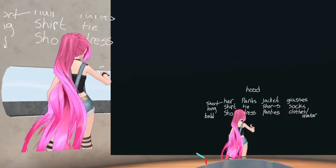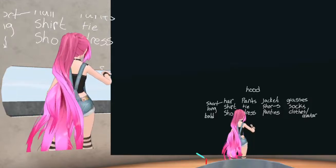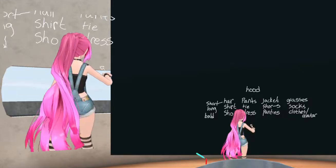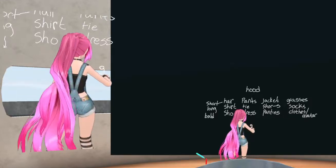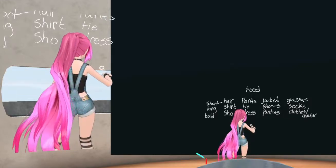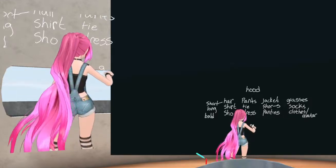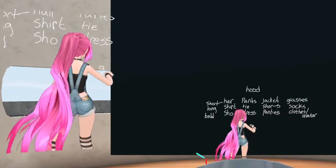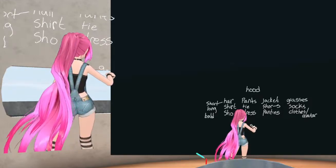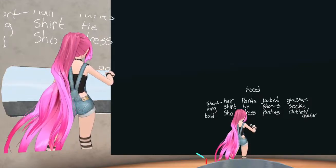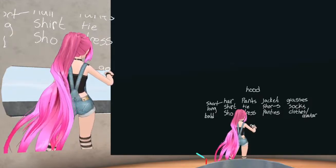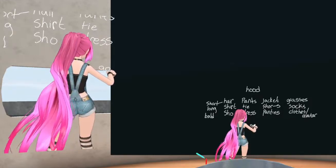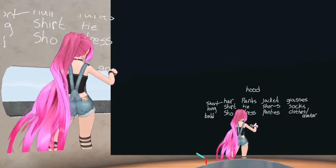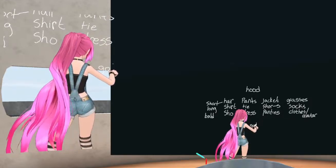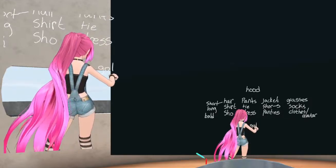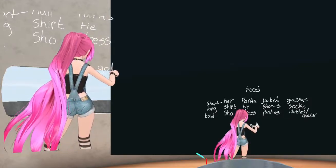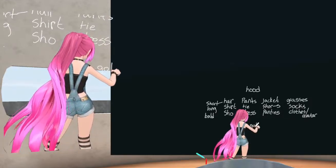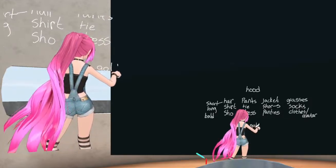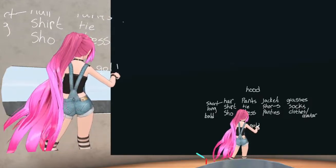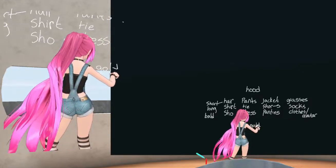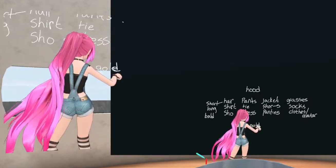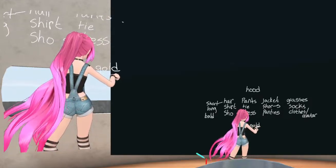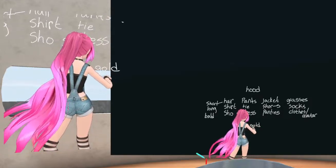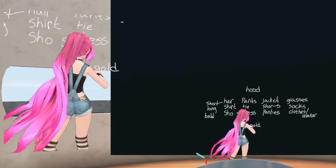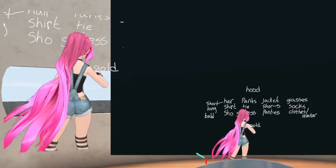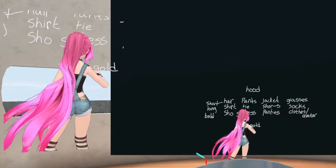Matt has a question. Yes, 1 second.